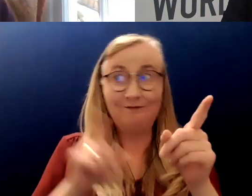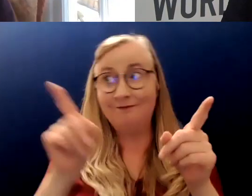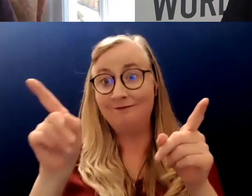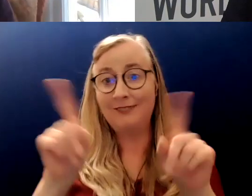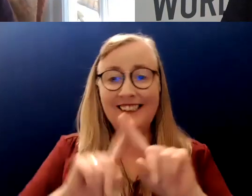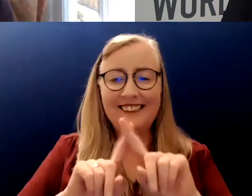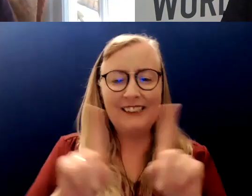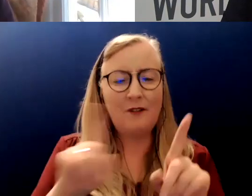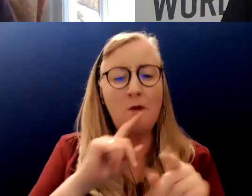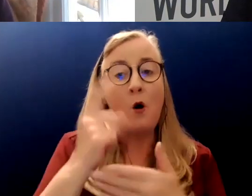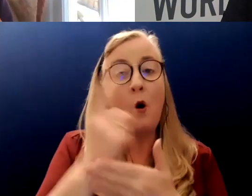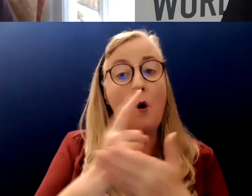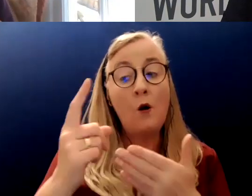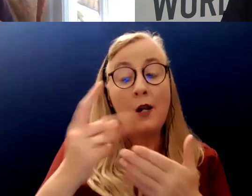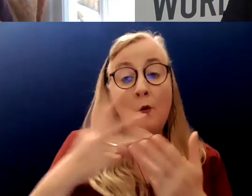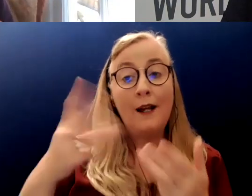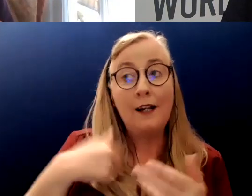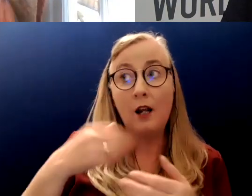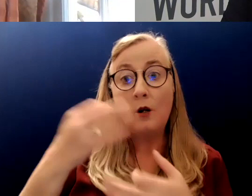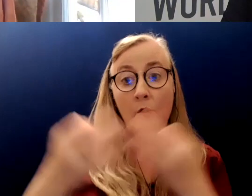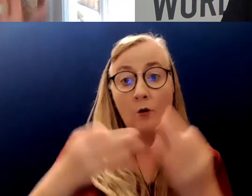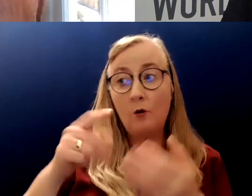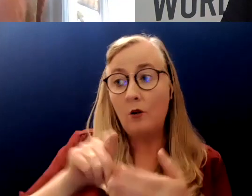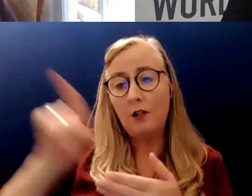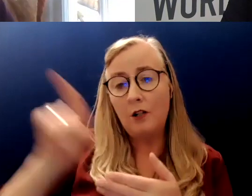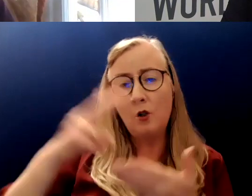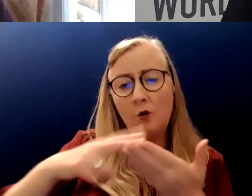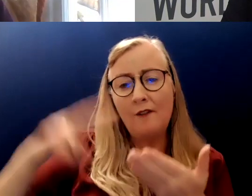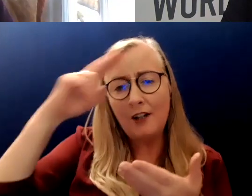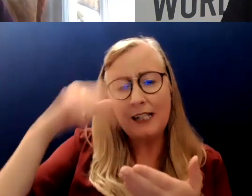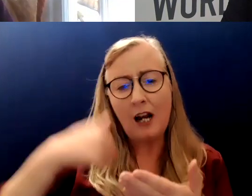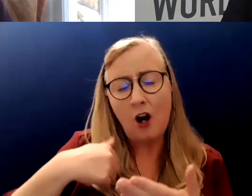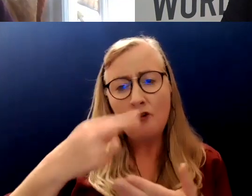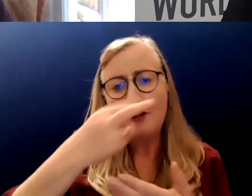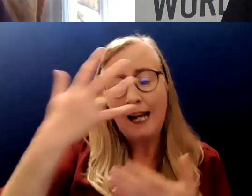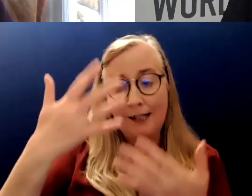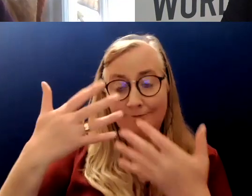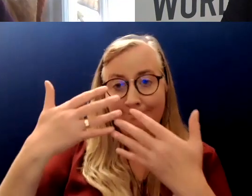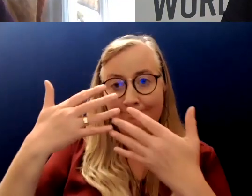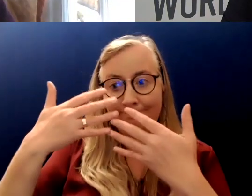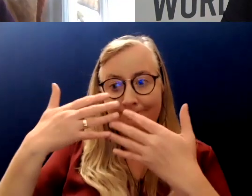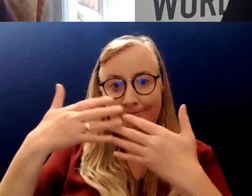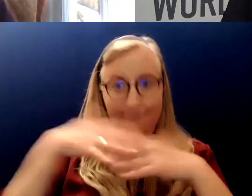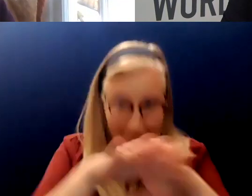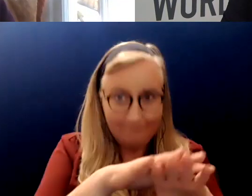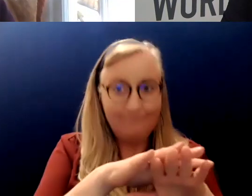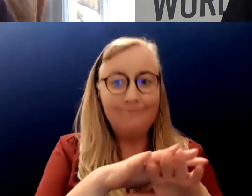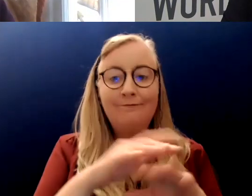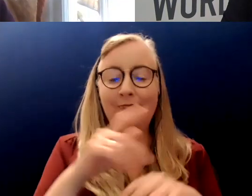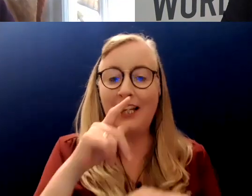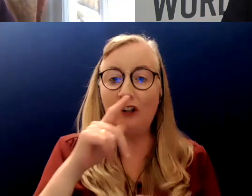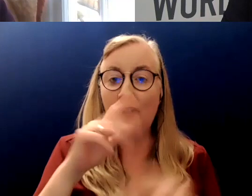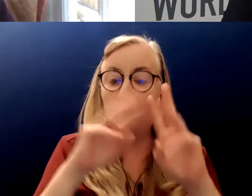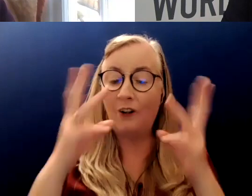it wasn't until I went to university where I really felt I mainstreamed fully into the hearing world.